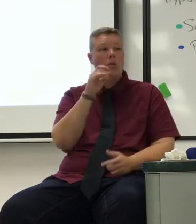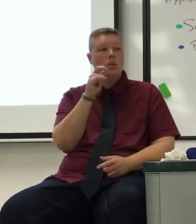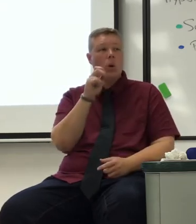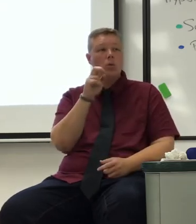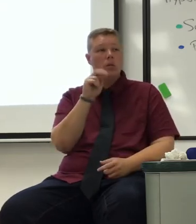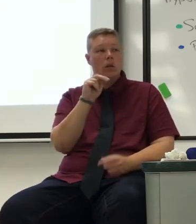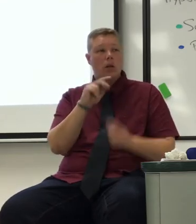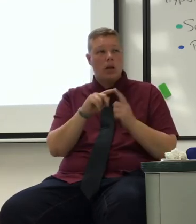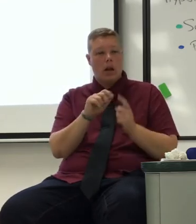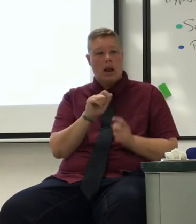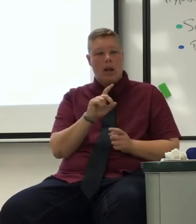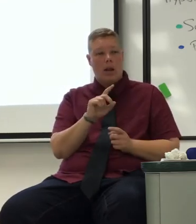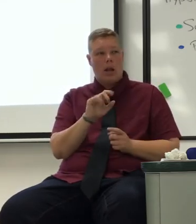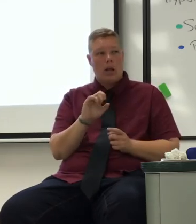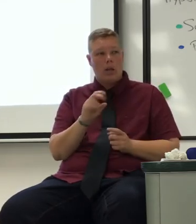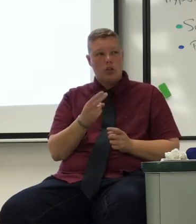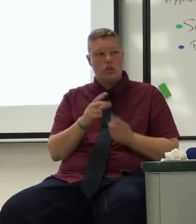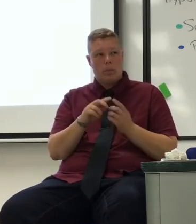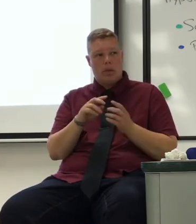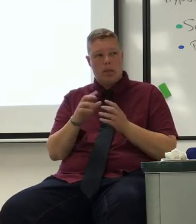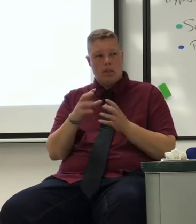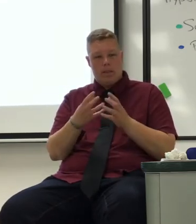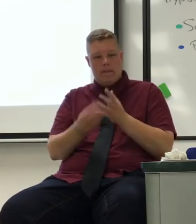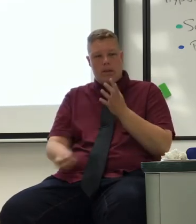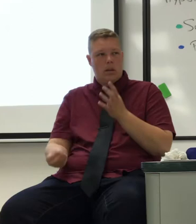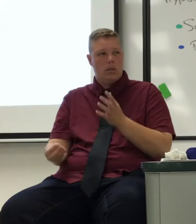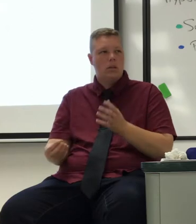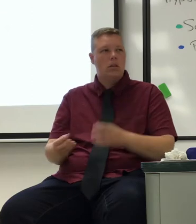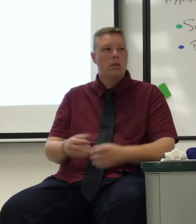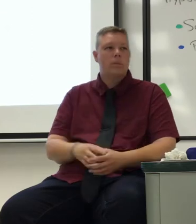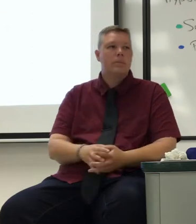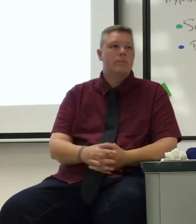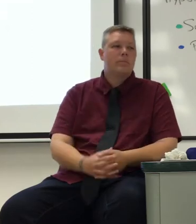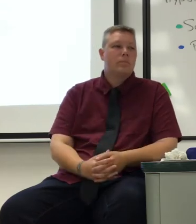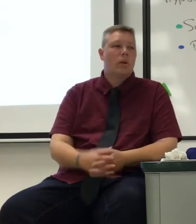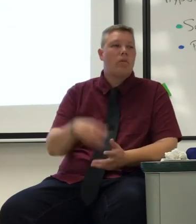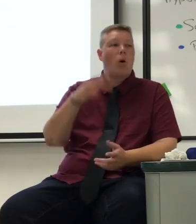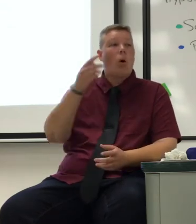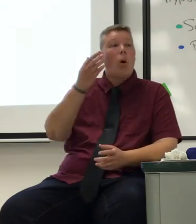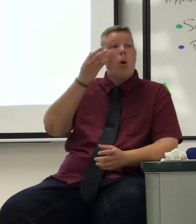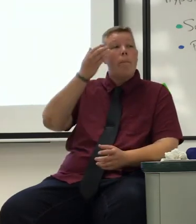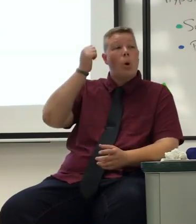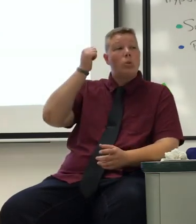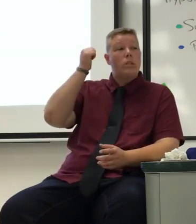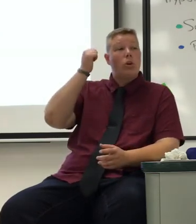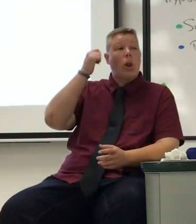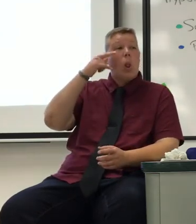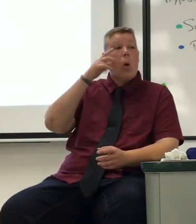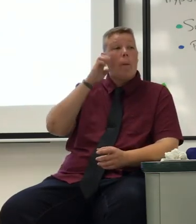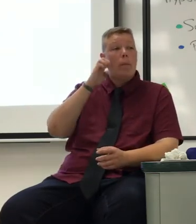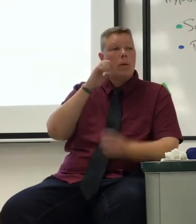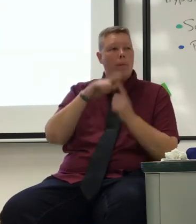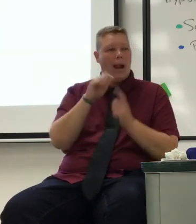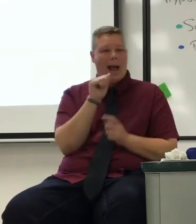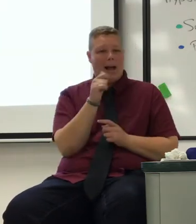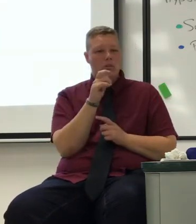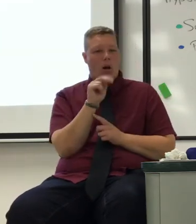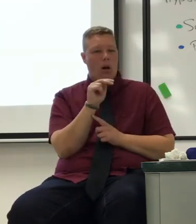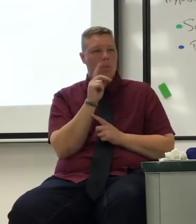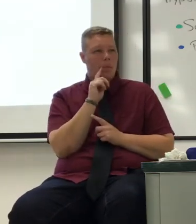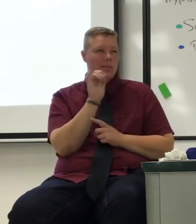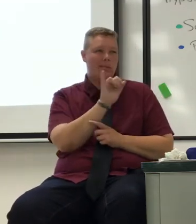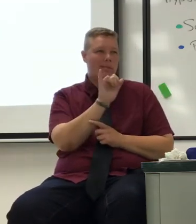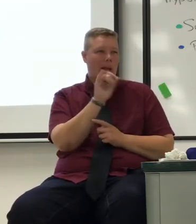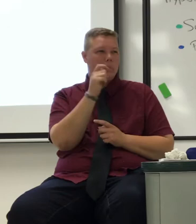leaving. So, for the posterior lobe, the axons, because it's all the same tissue, neural